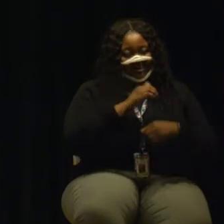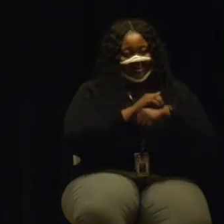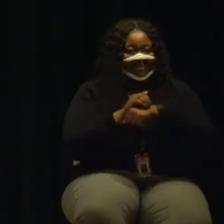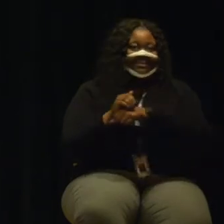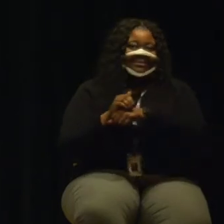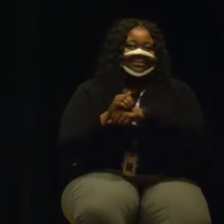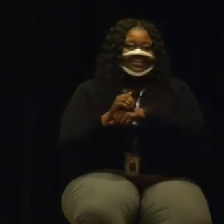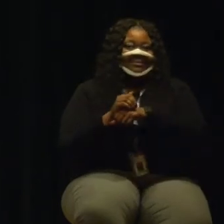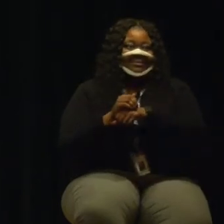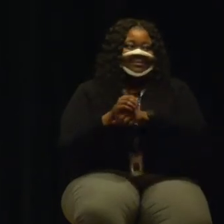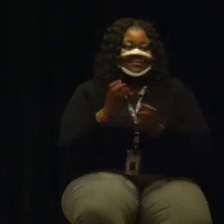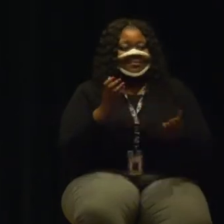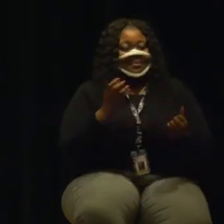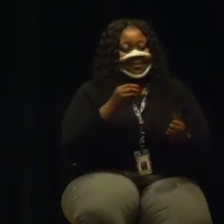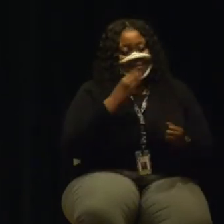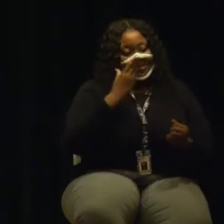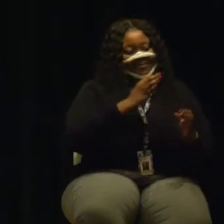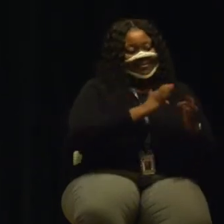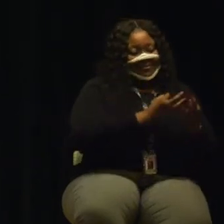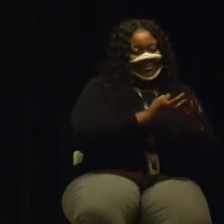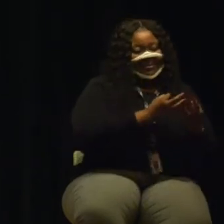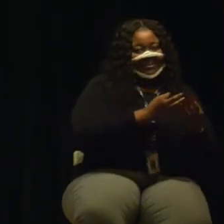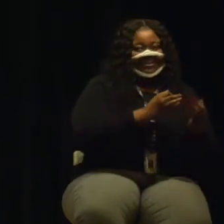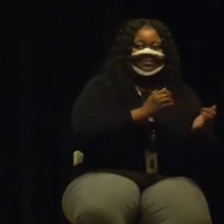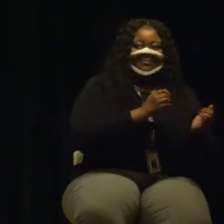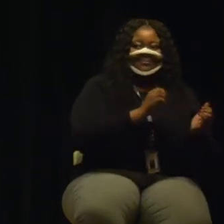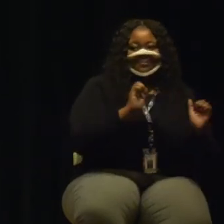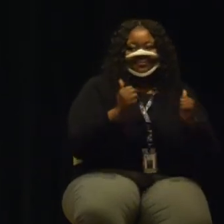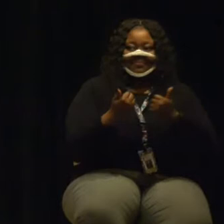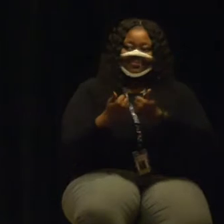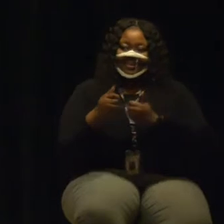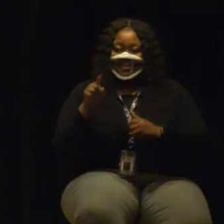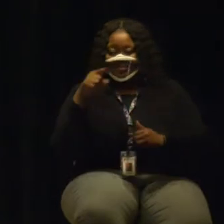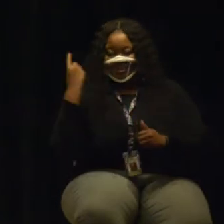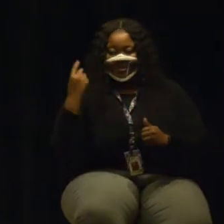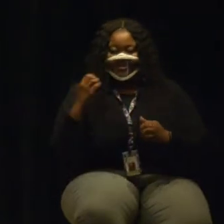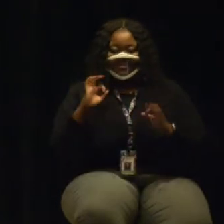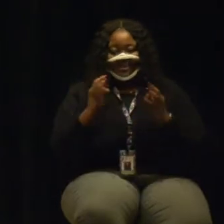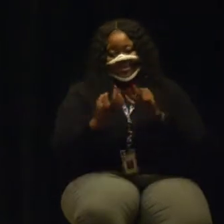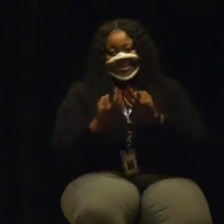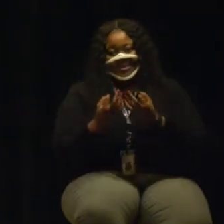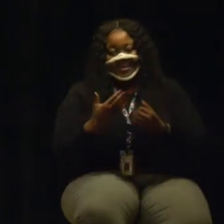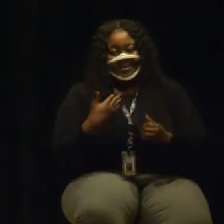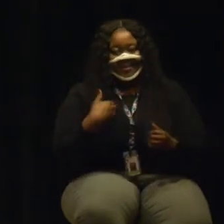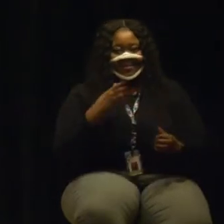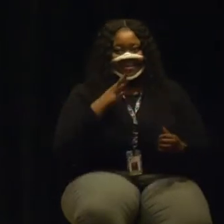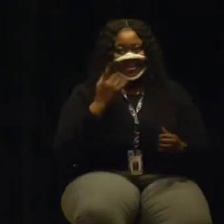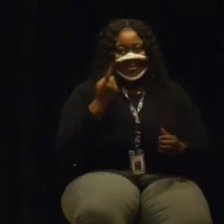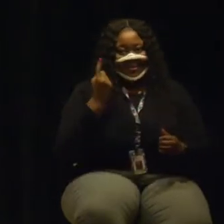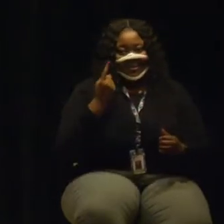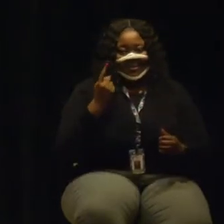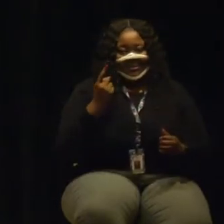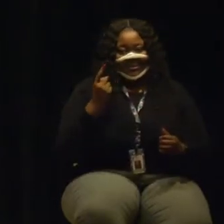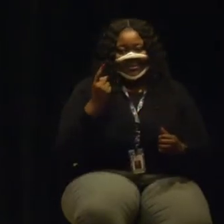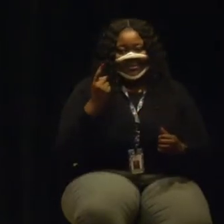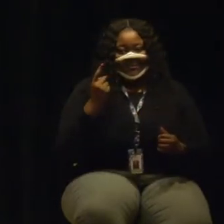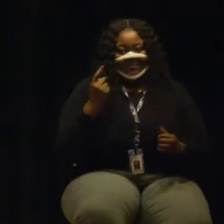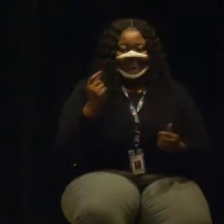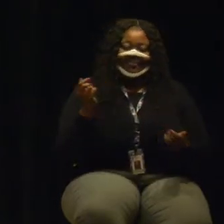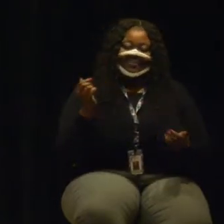a white family. And my mom is always like, I'm rooting for them. Not because this family cares anything about my